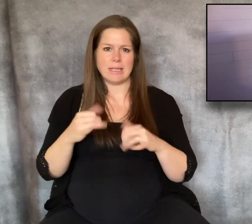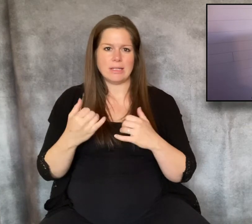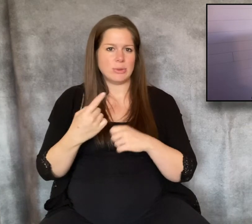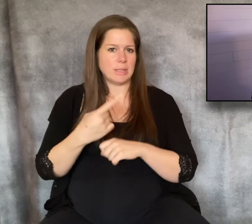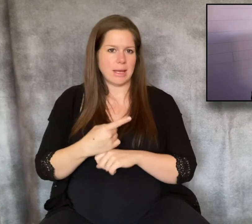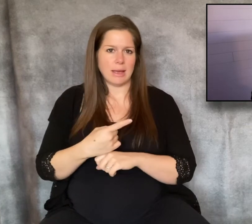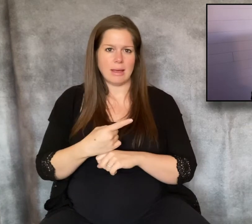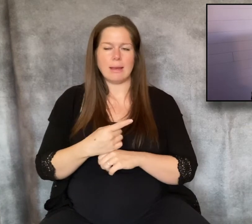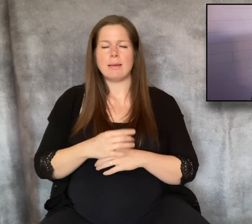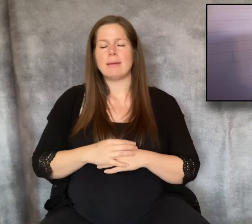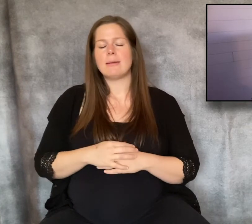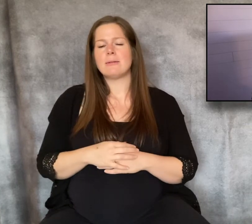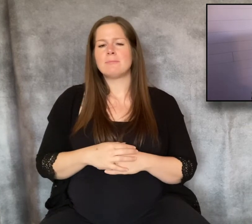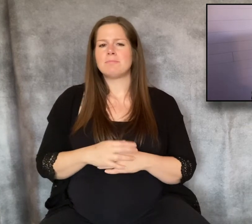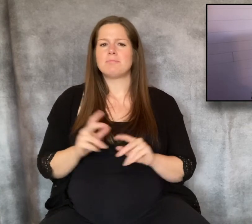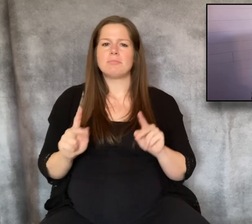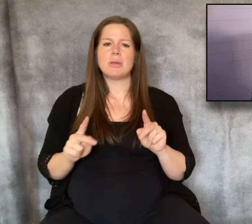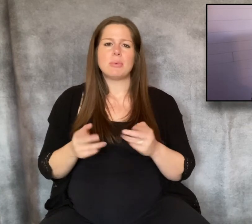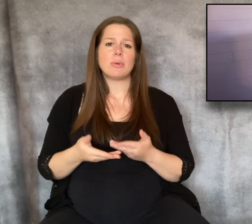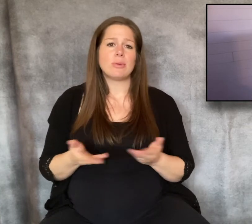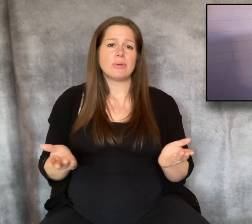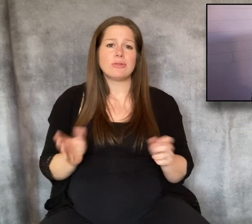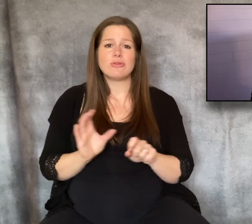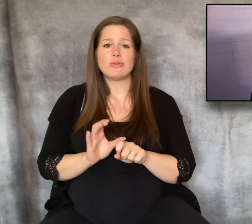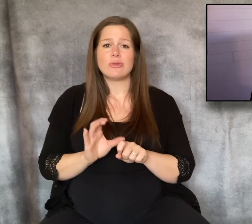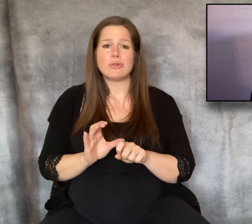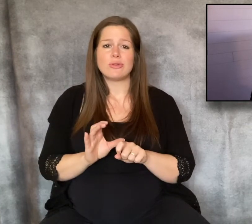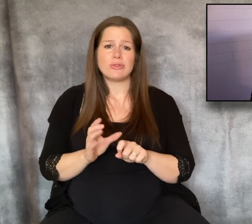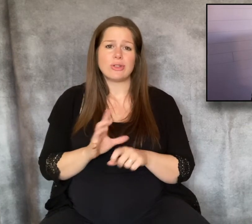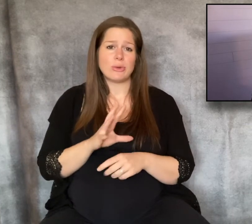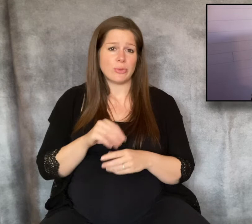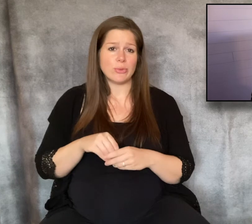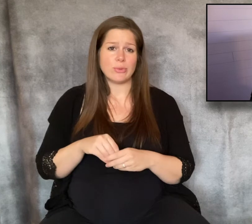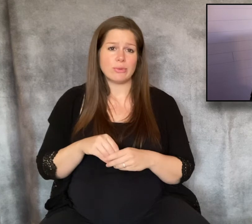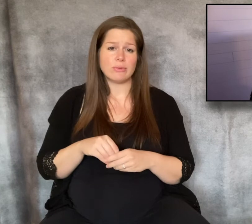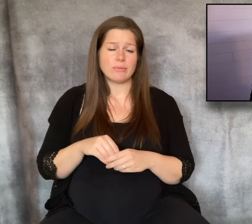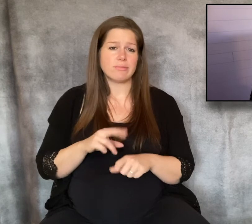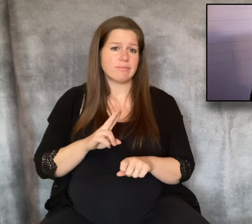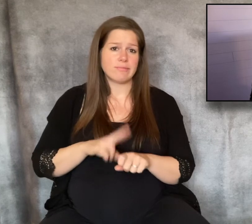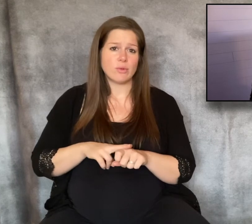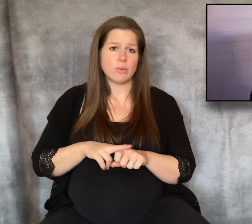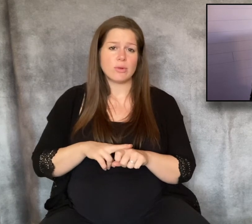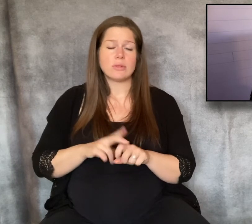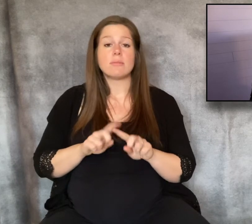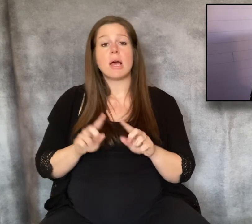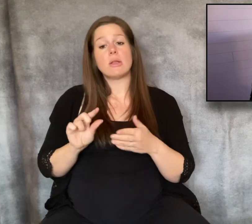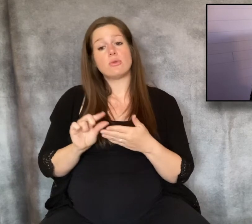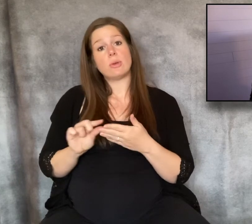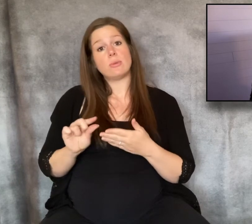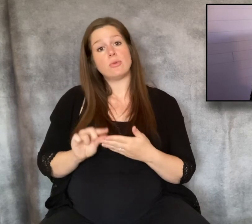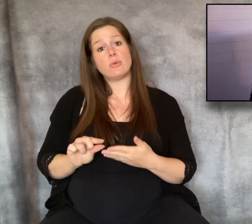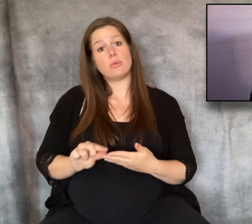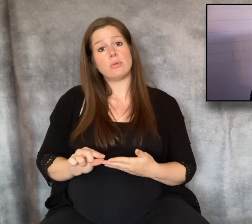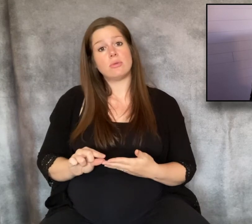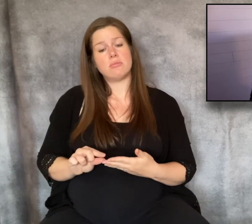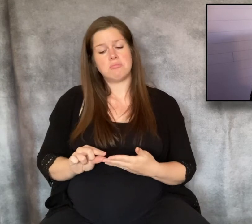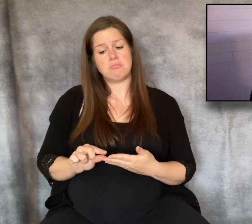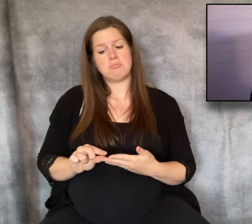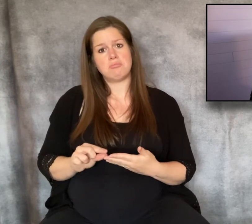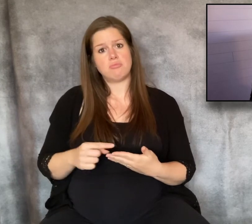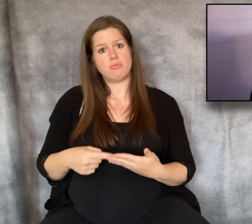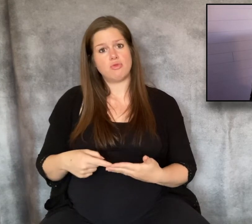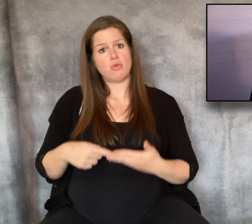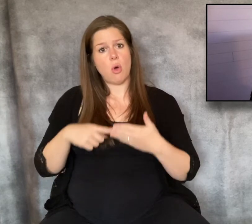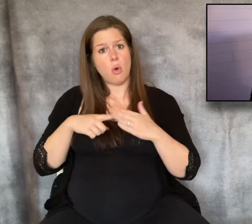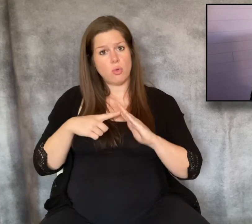too. The people in the church are not immune to it. So the scriptures, though, thankfully,